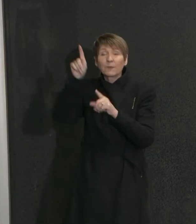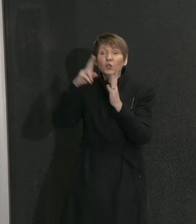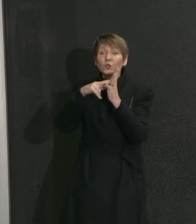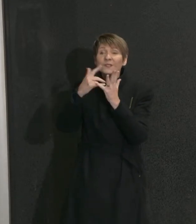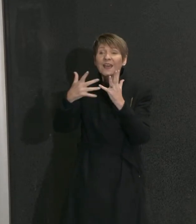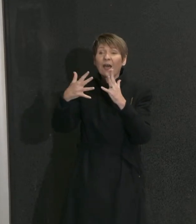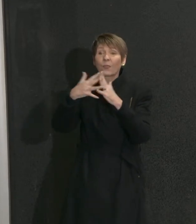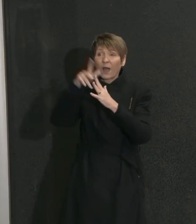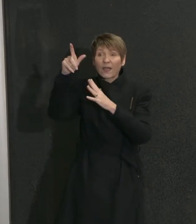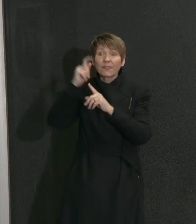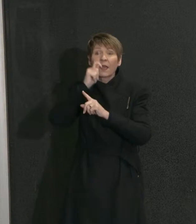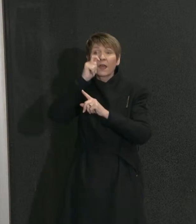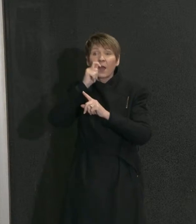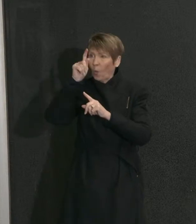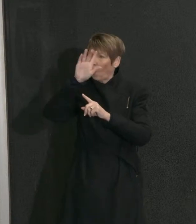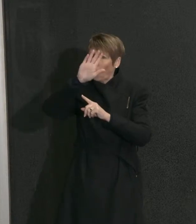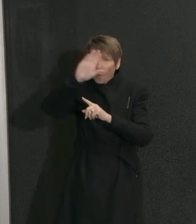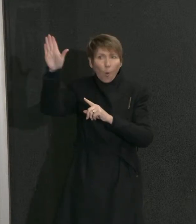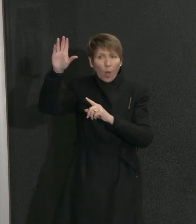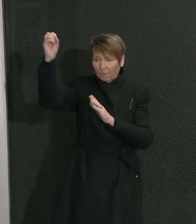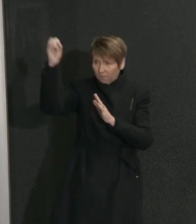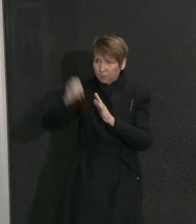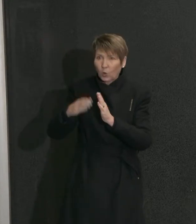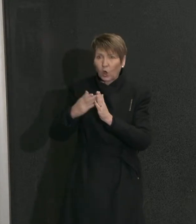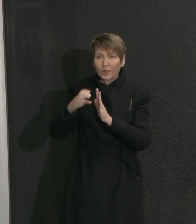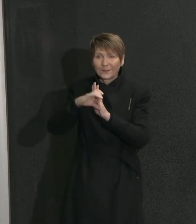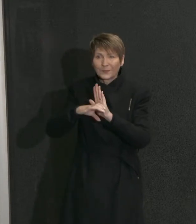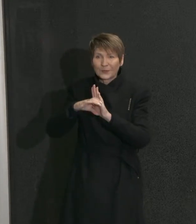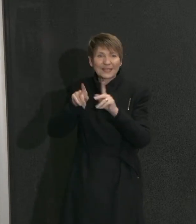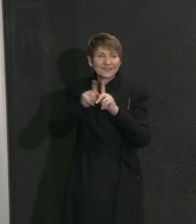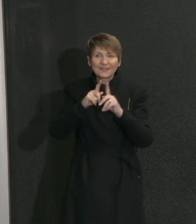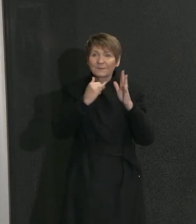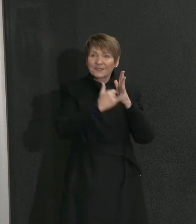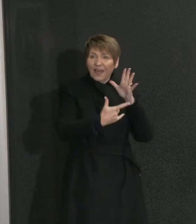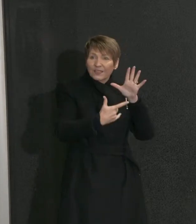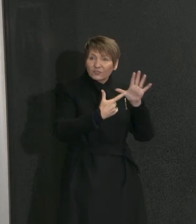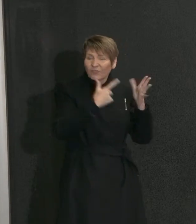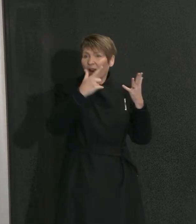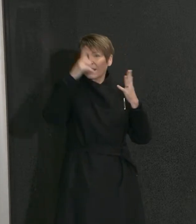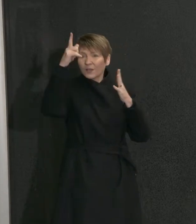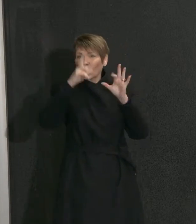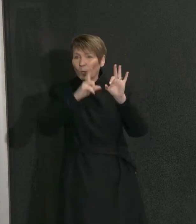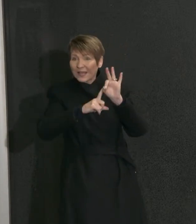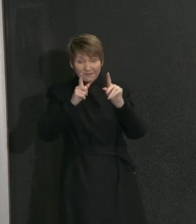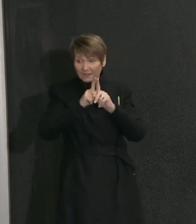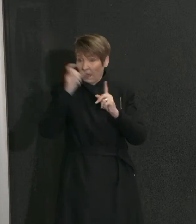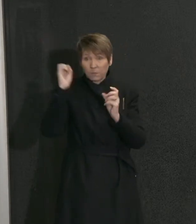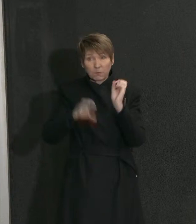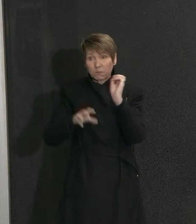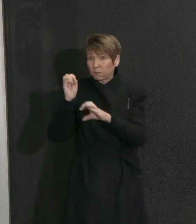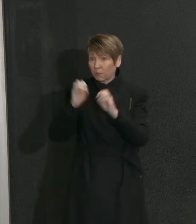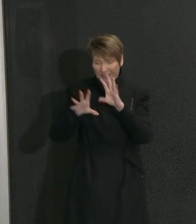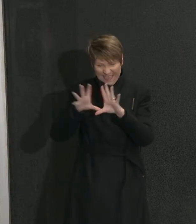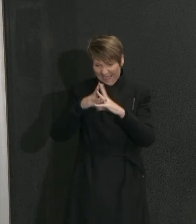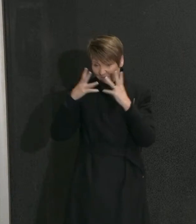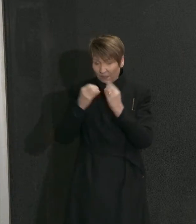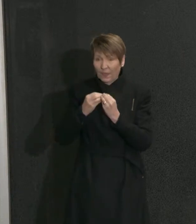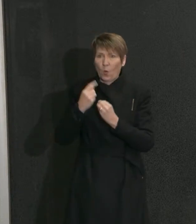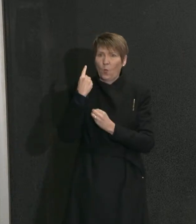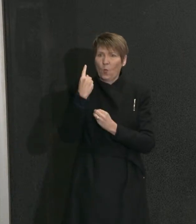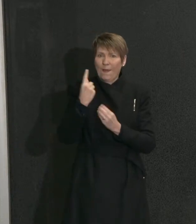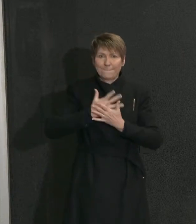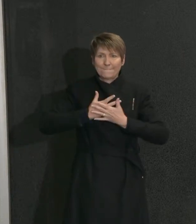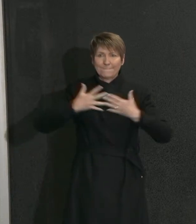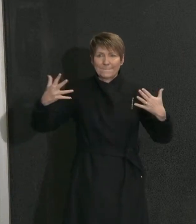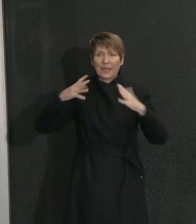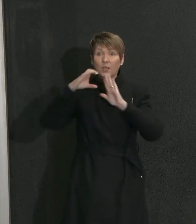country simply don't have. We have a chance to drive these numbers down, but it's not. I can't do this on my own. We can't